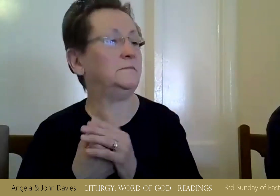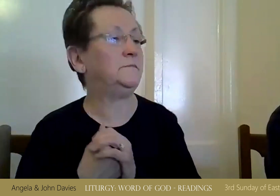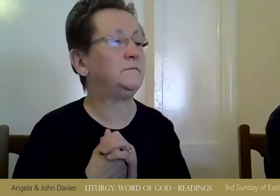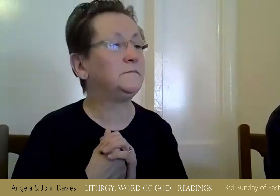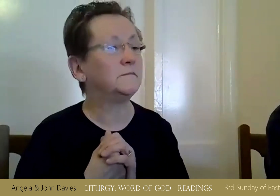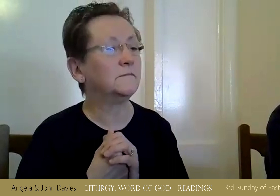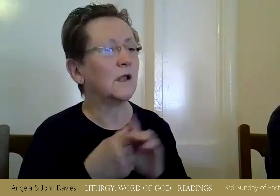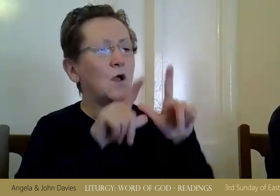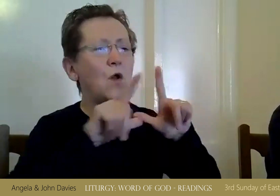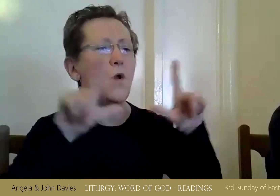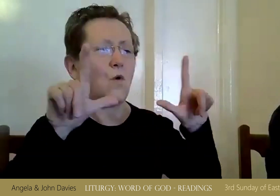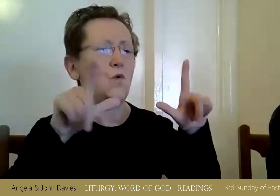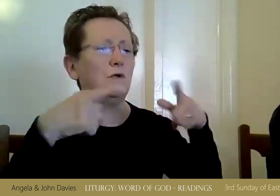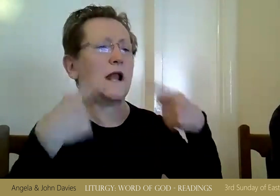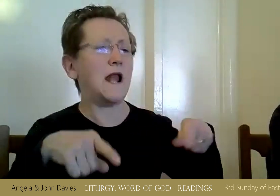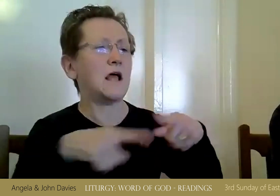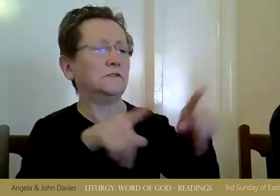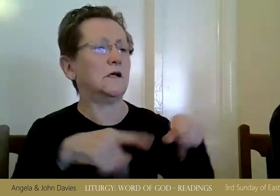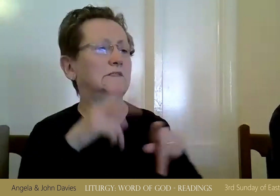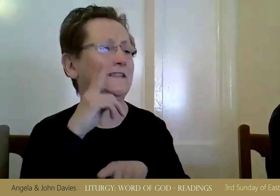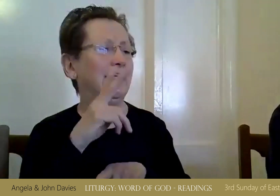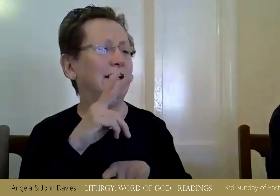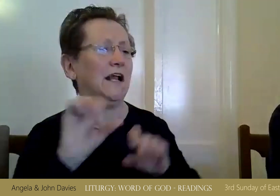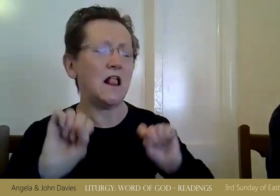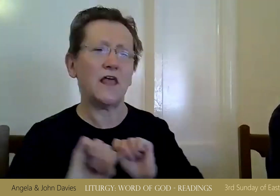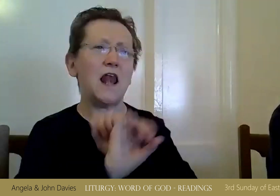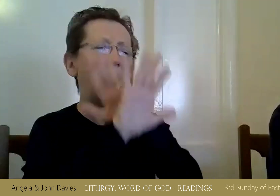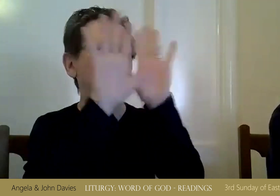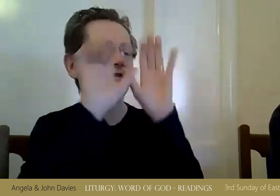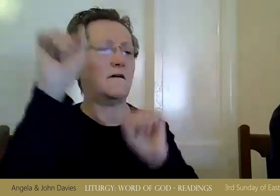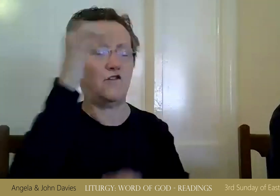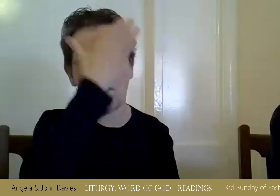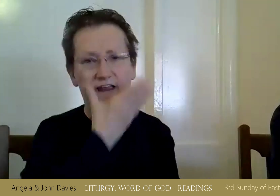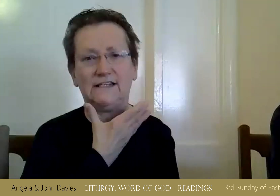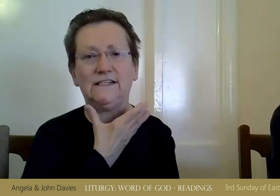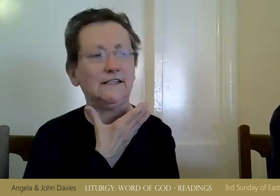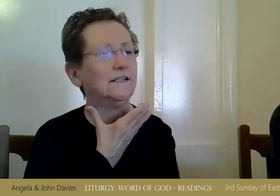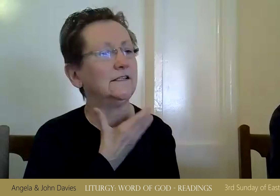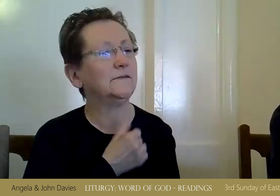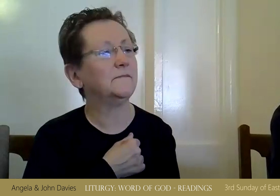Response. Lord, let us see the light of your face.